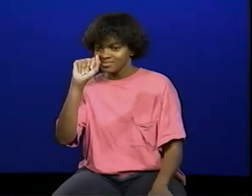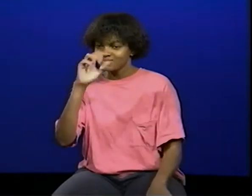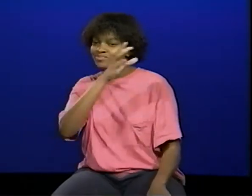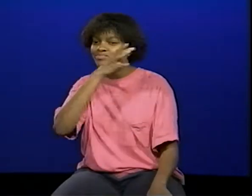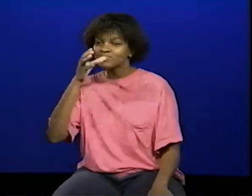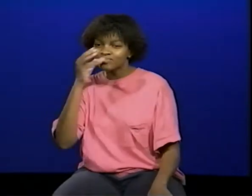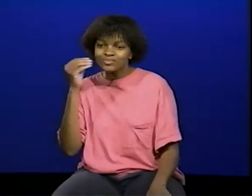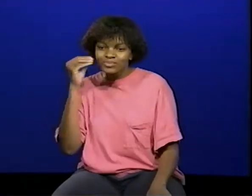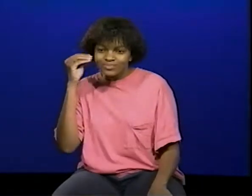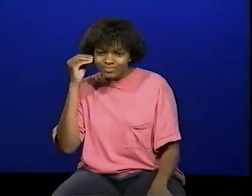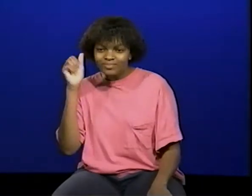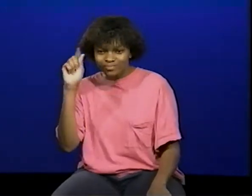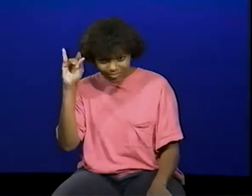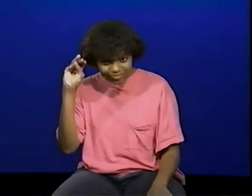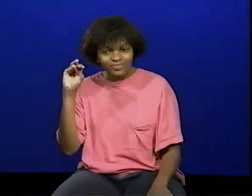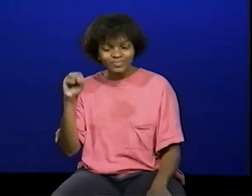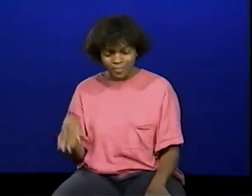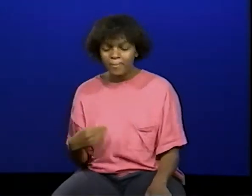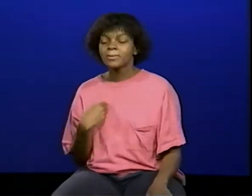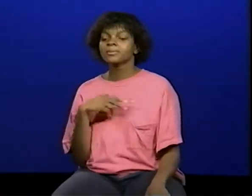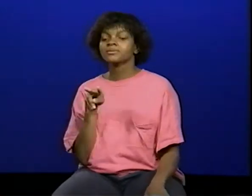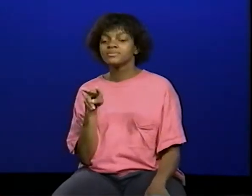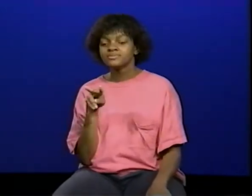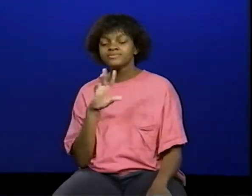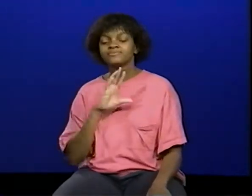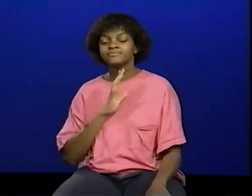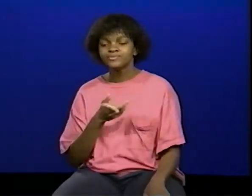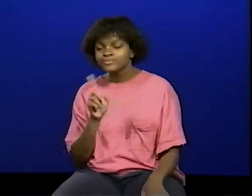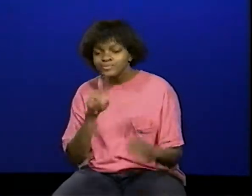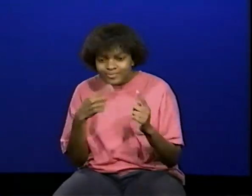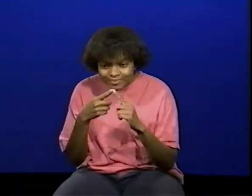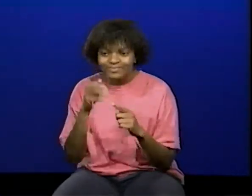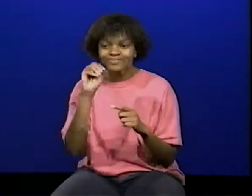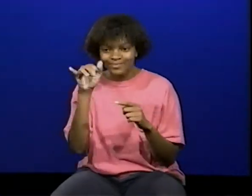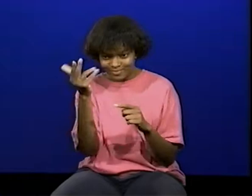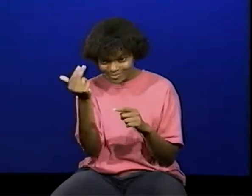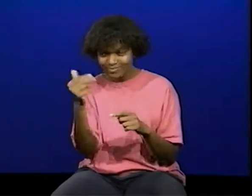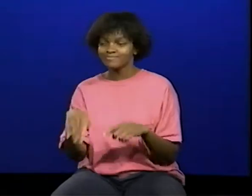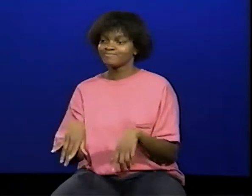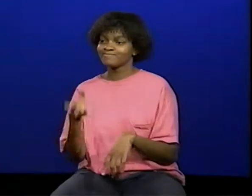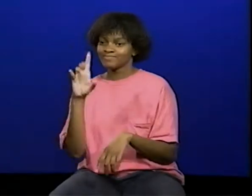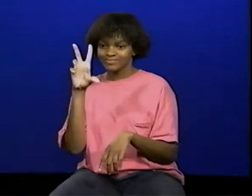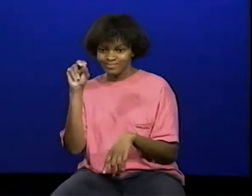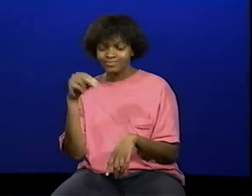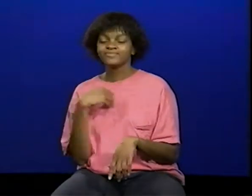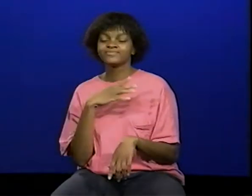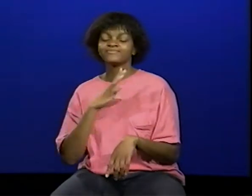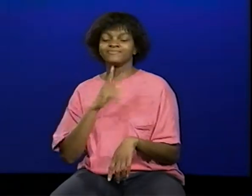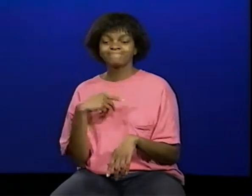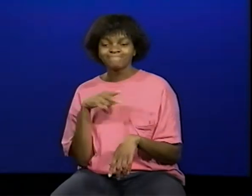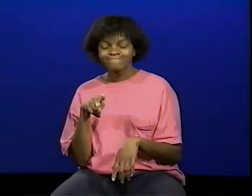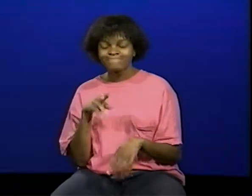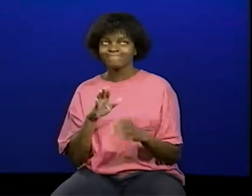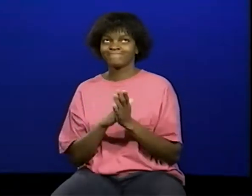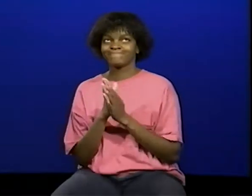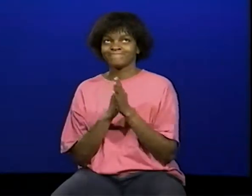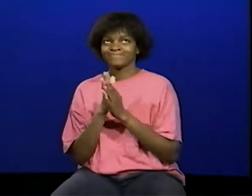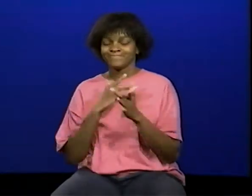it out. Well, anyway, the job was at USDA. And I was supposed to start on January 13th